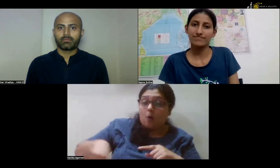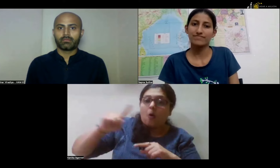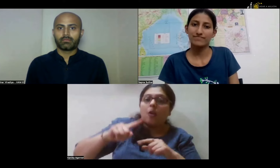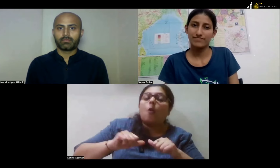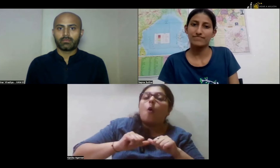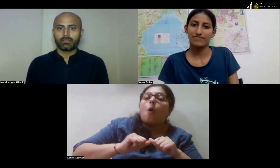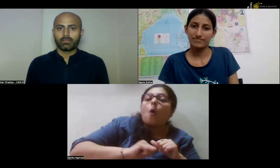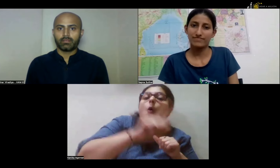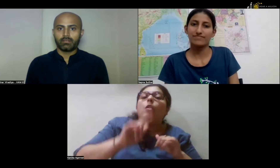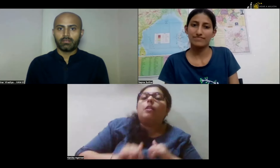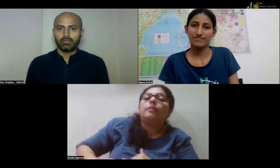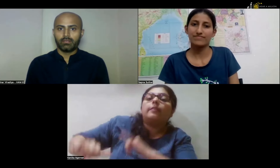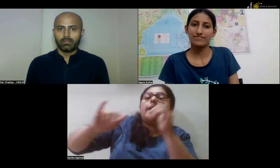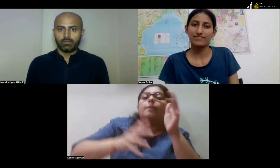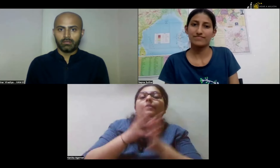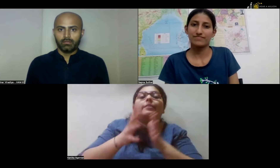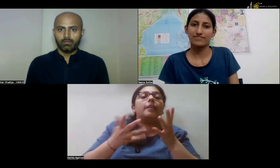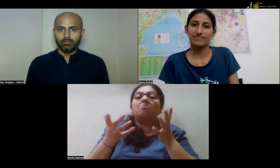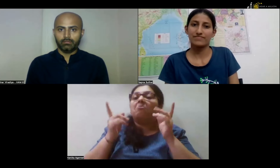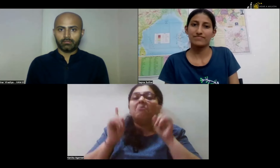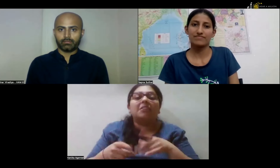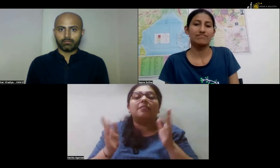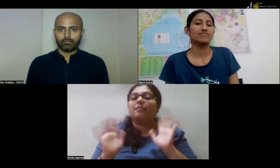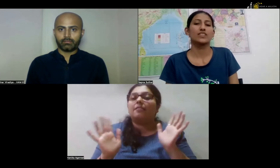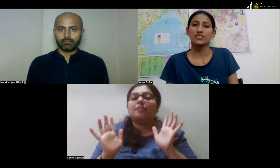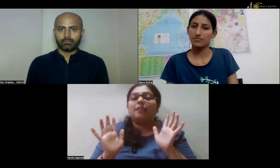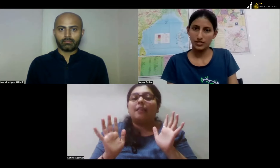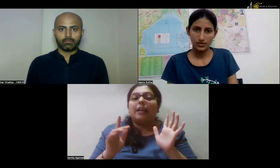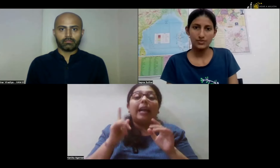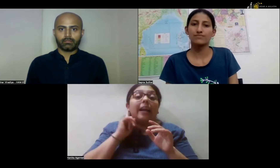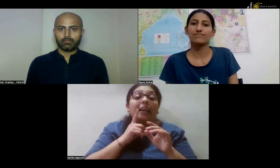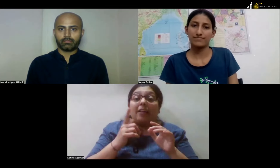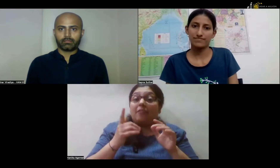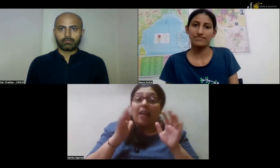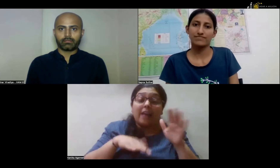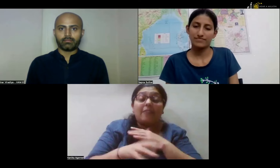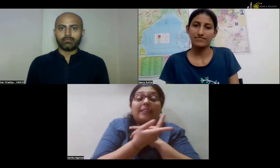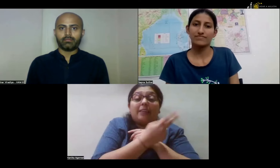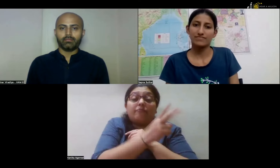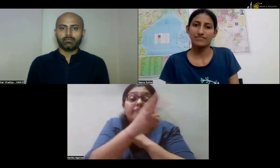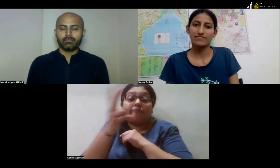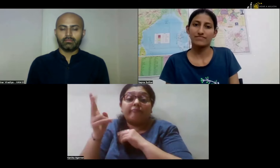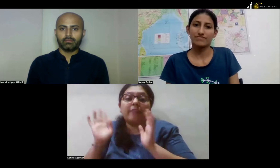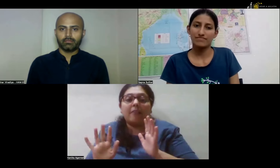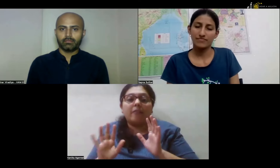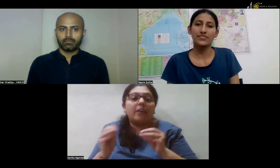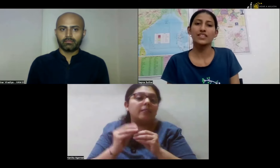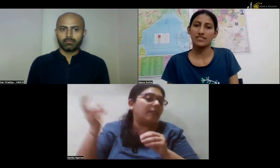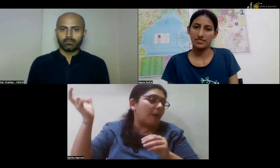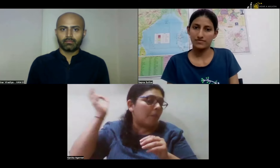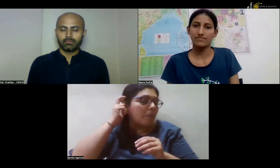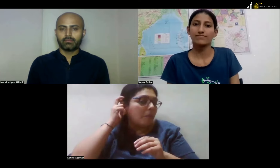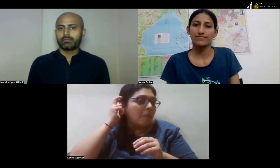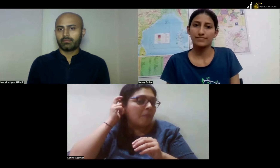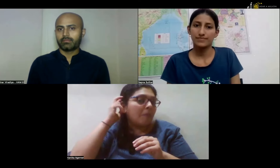first thing is self-awareness. And we also know that everybody in the community does not